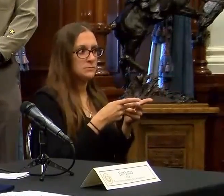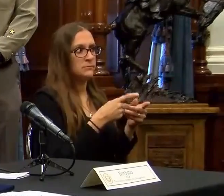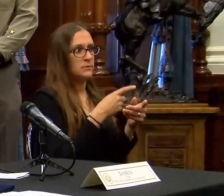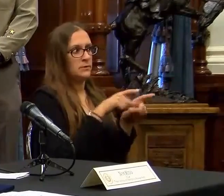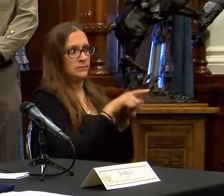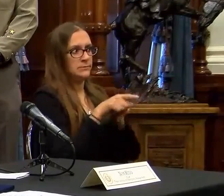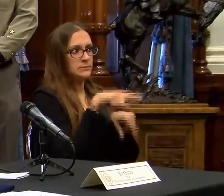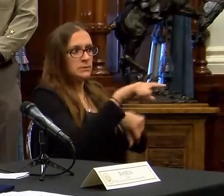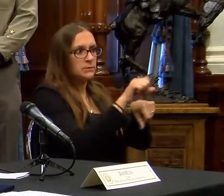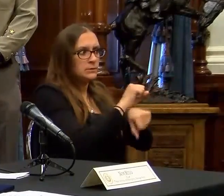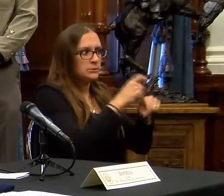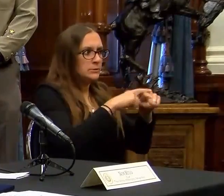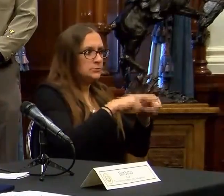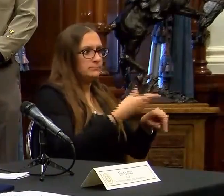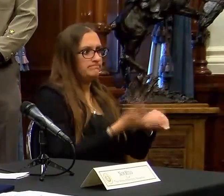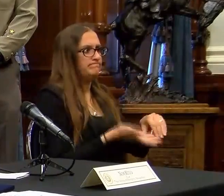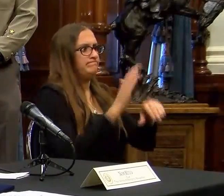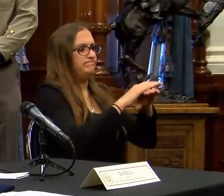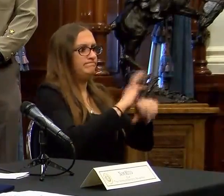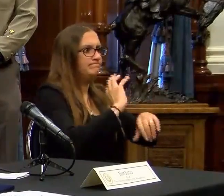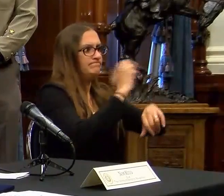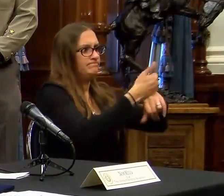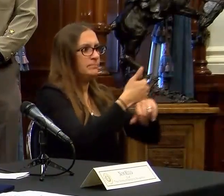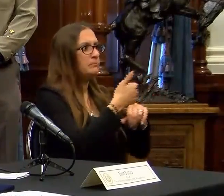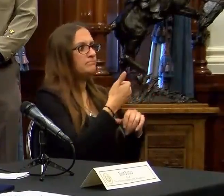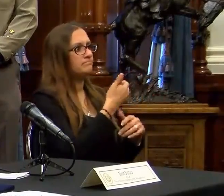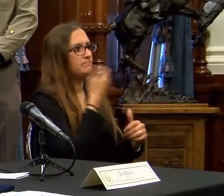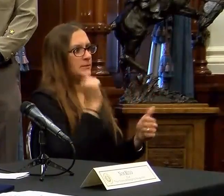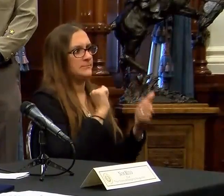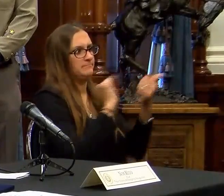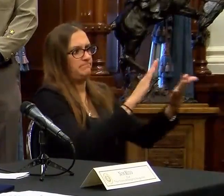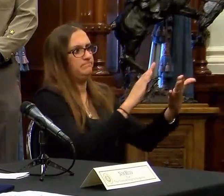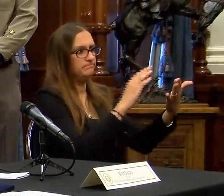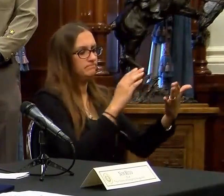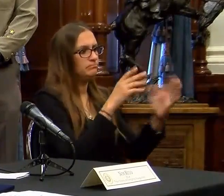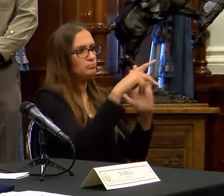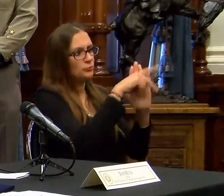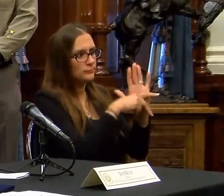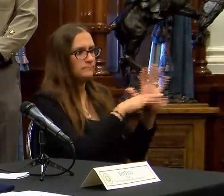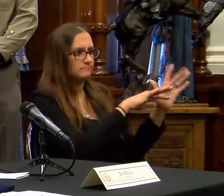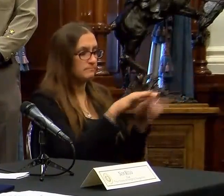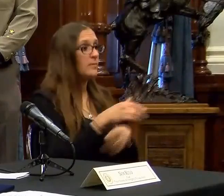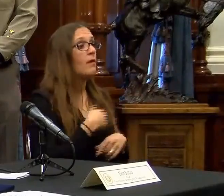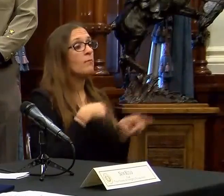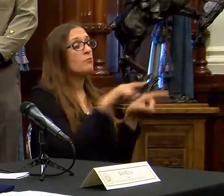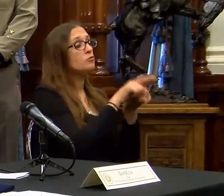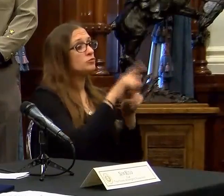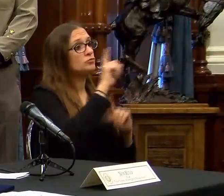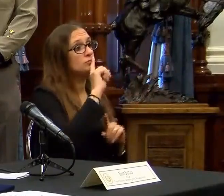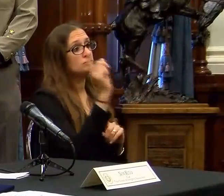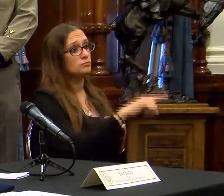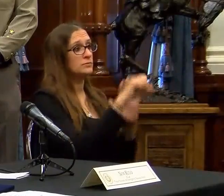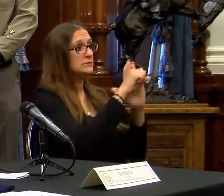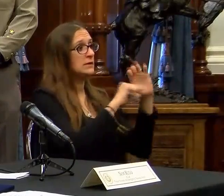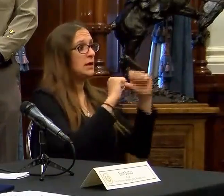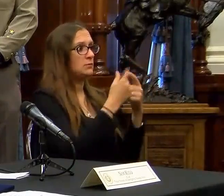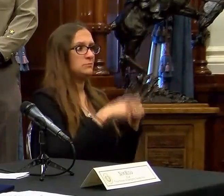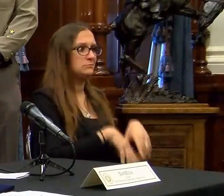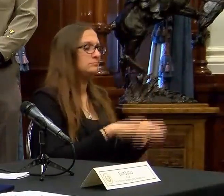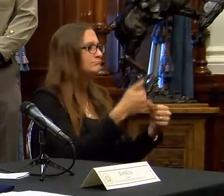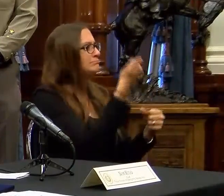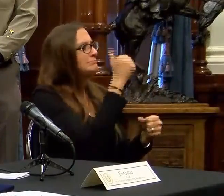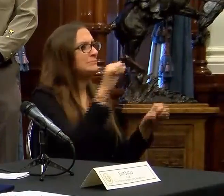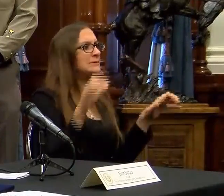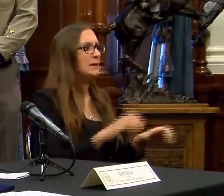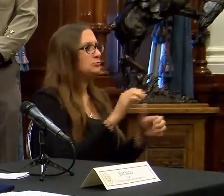work on establishing best practices protocols. I'm also directing state agencies to take any action